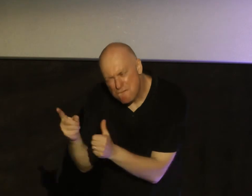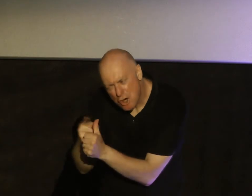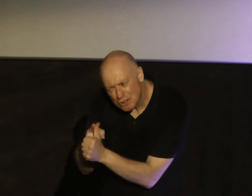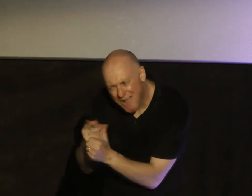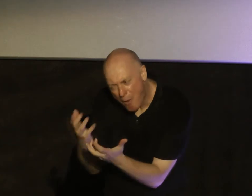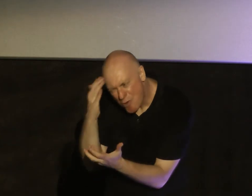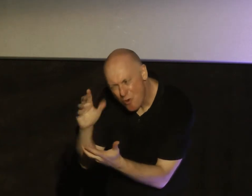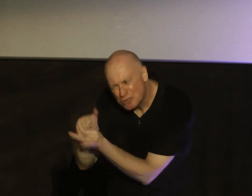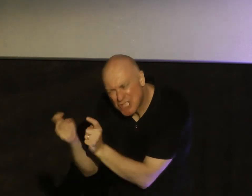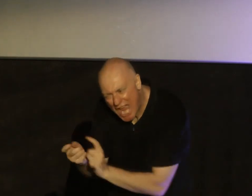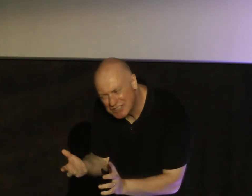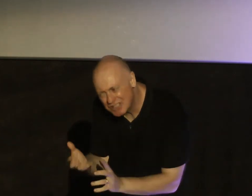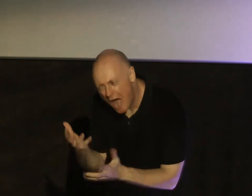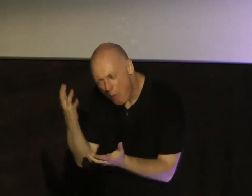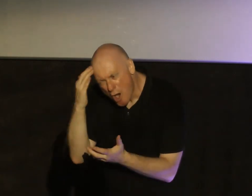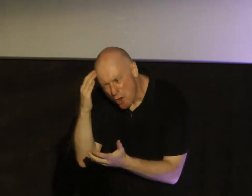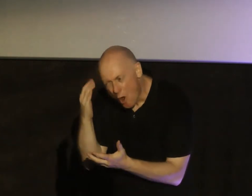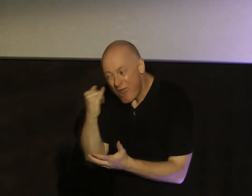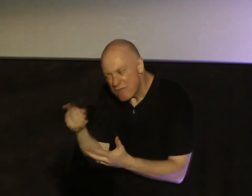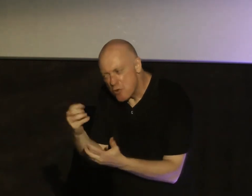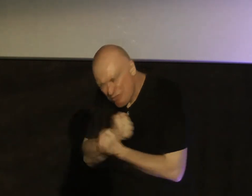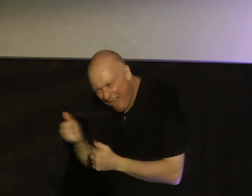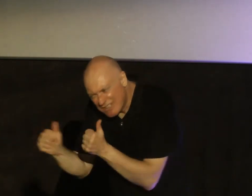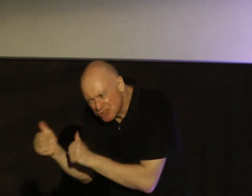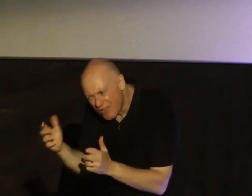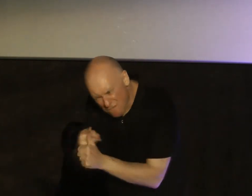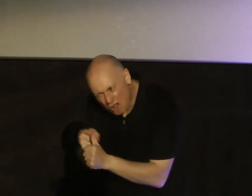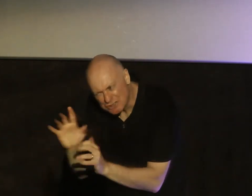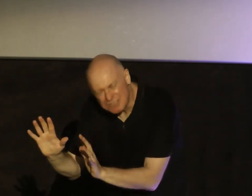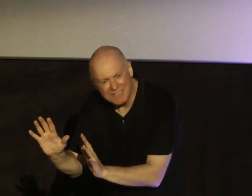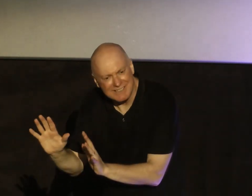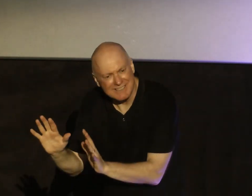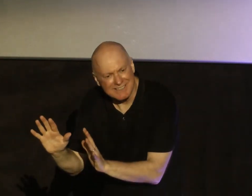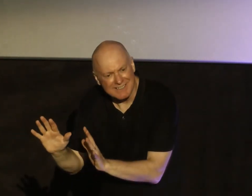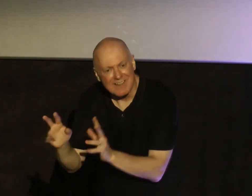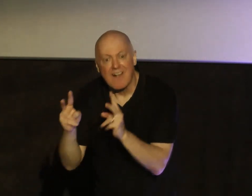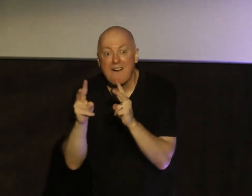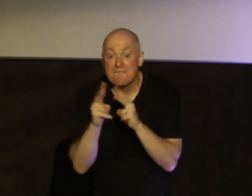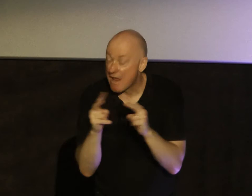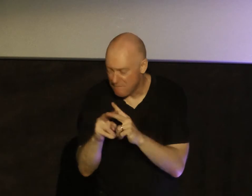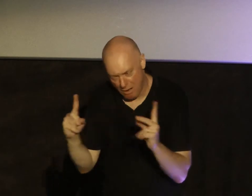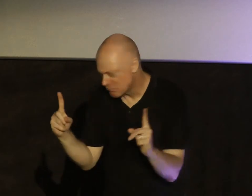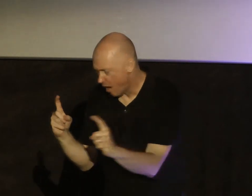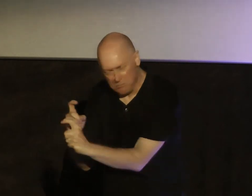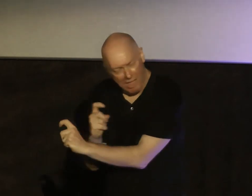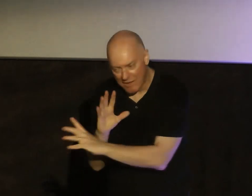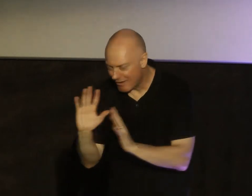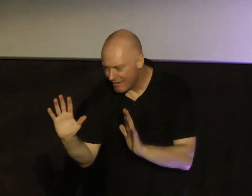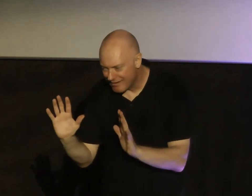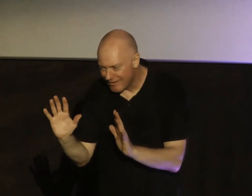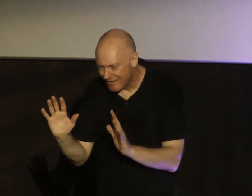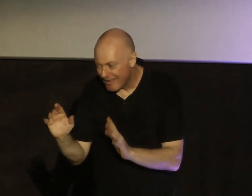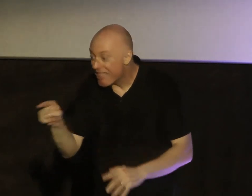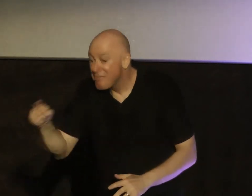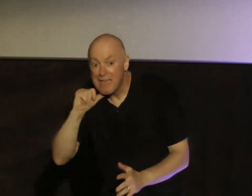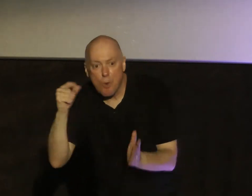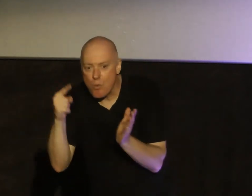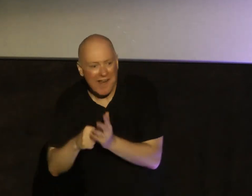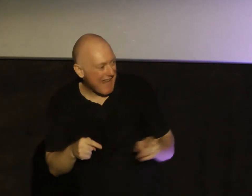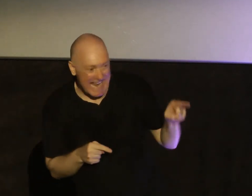changed. He wants to know if they love one another. This is very complicated. They don't recognize him, and all of a sudden